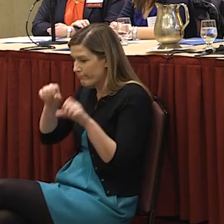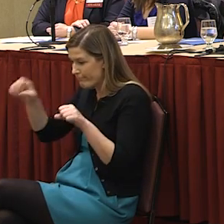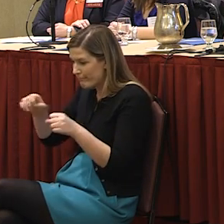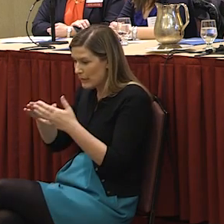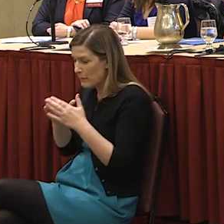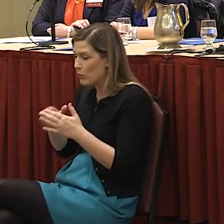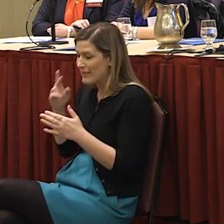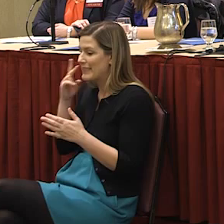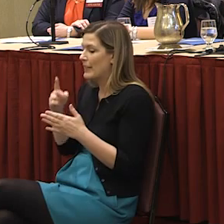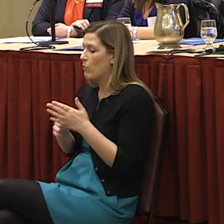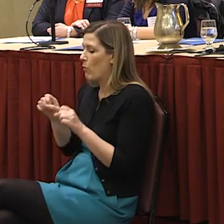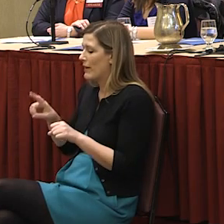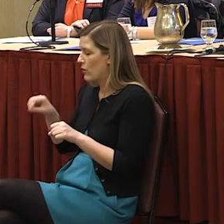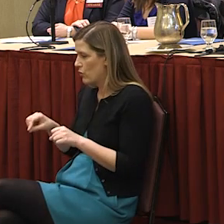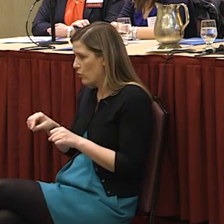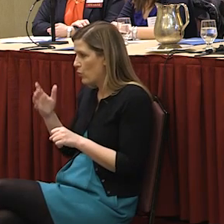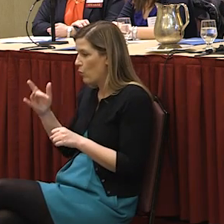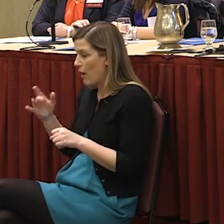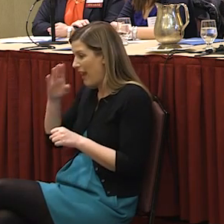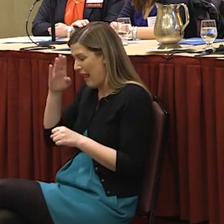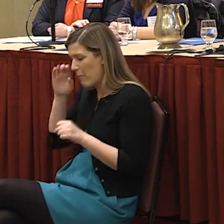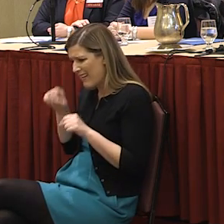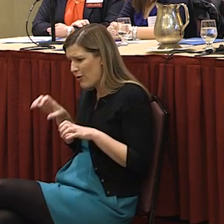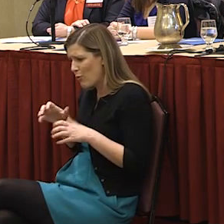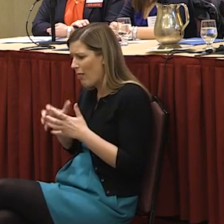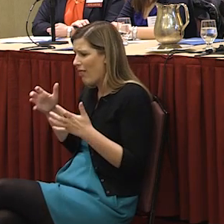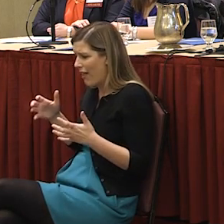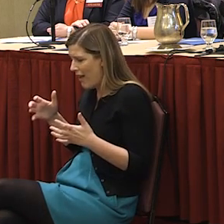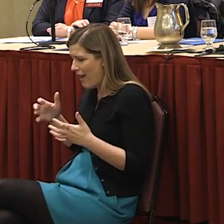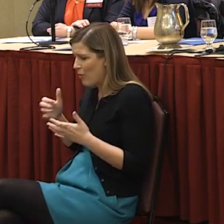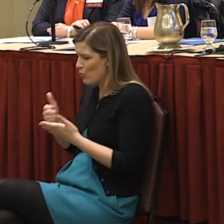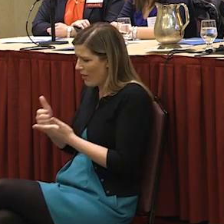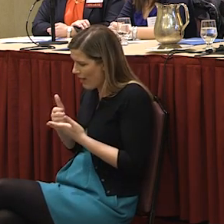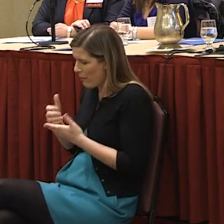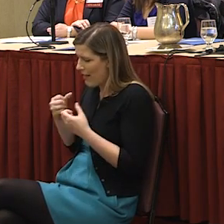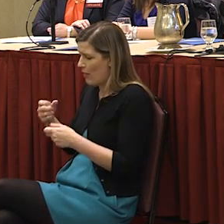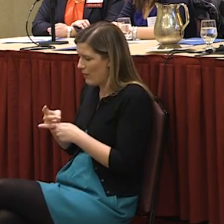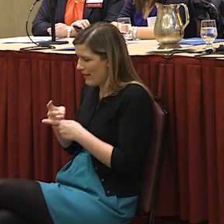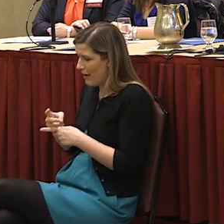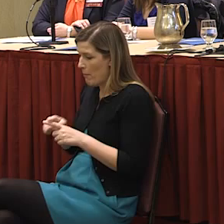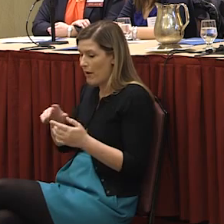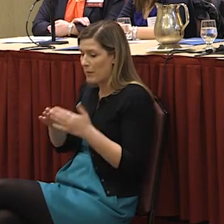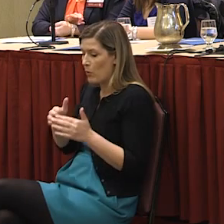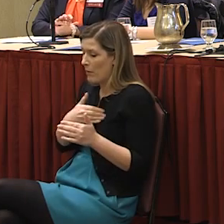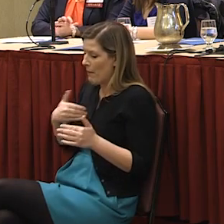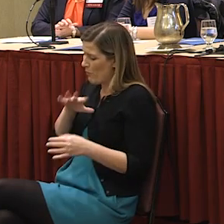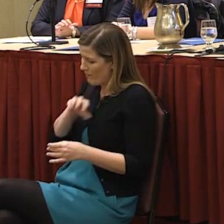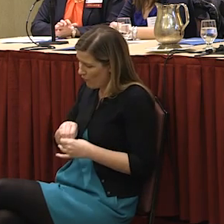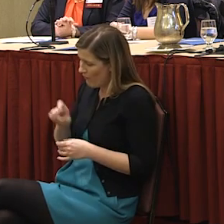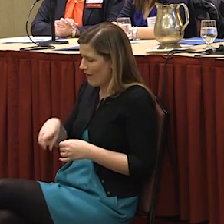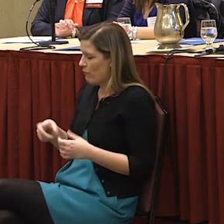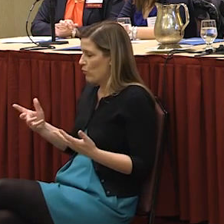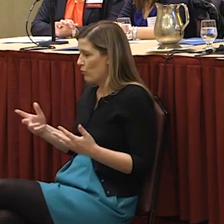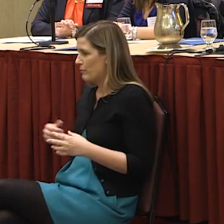to really see what we can do. Because there's a lot hospitals can do in healthcare systems, but it also we want more community members to be involved with that as